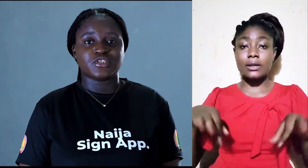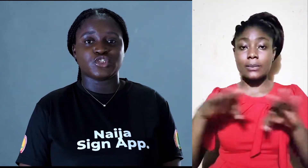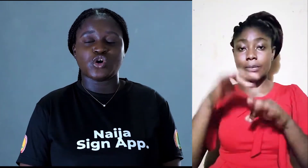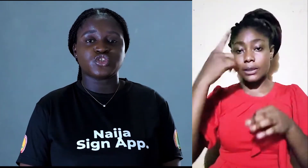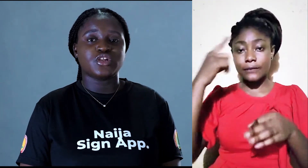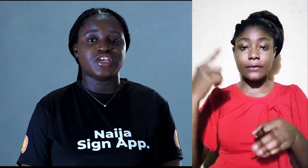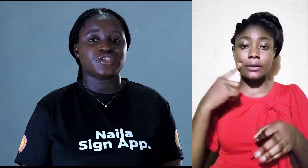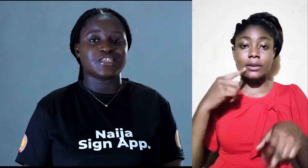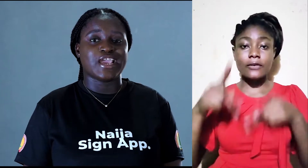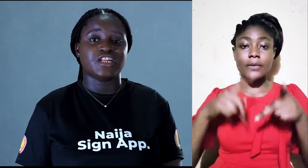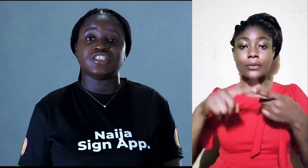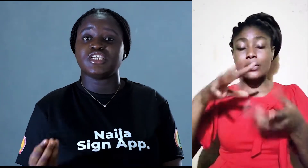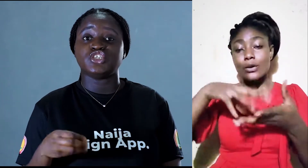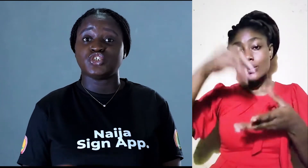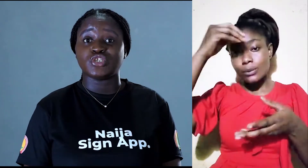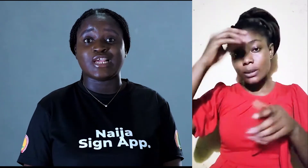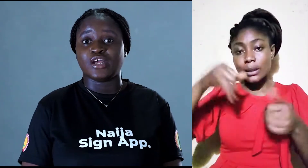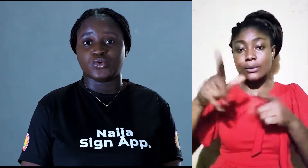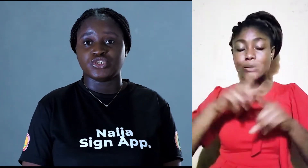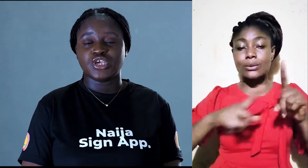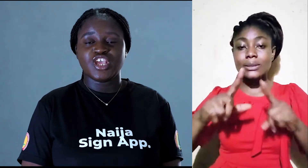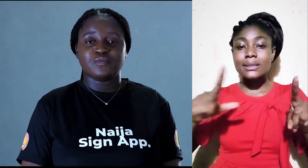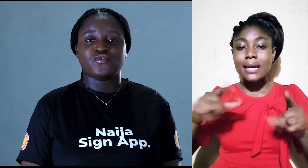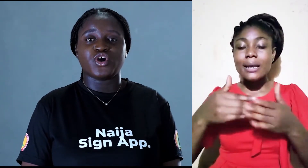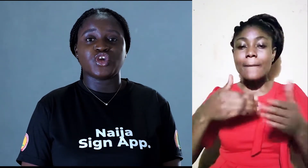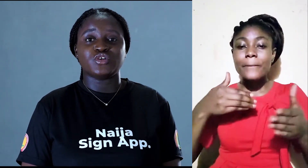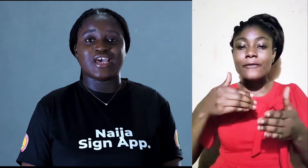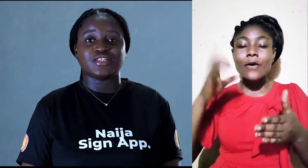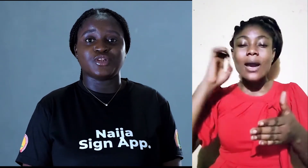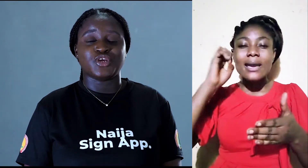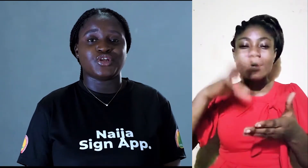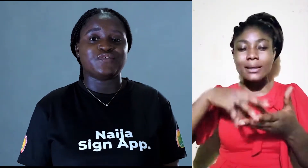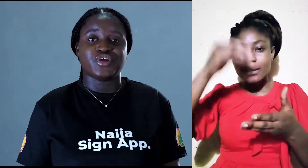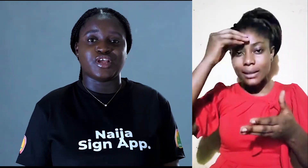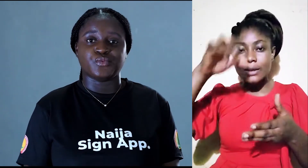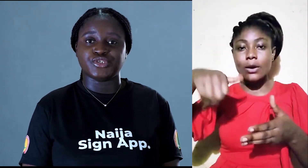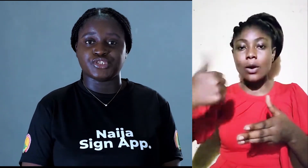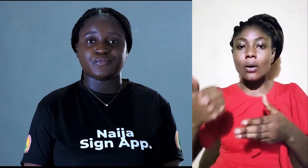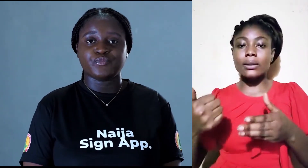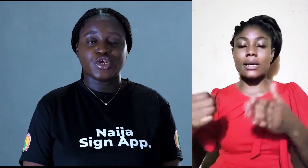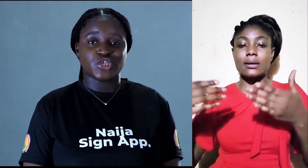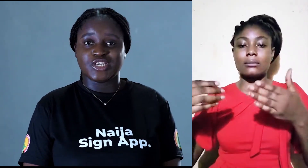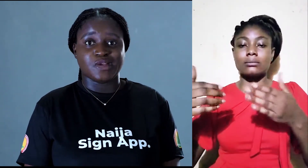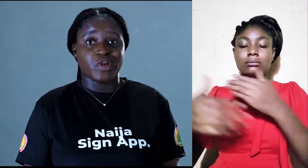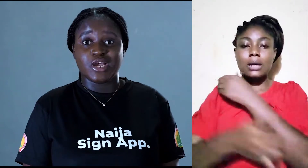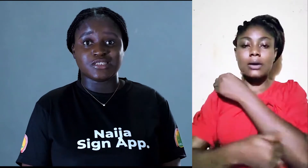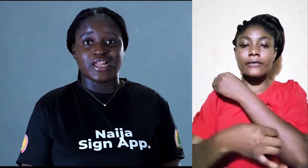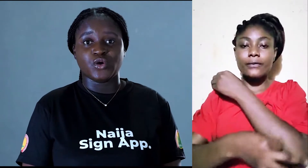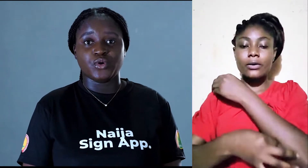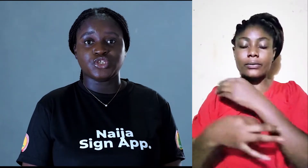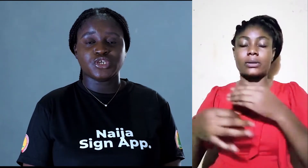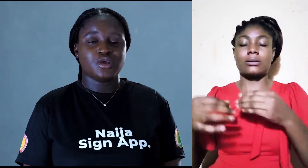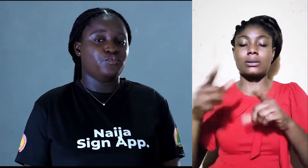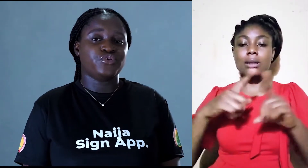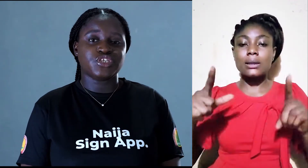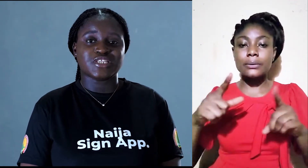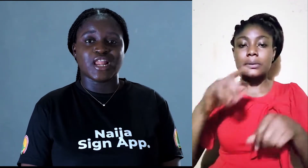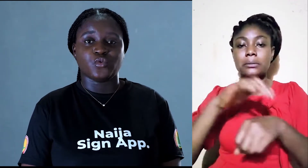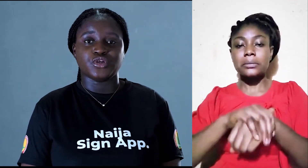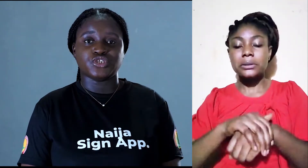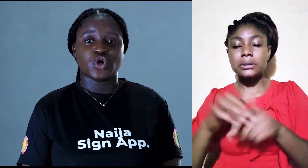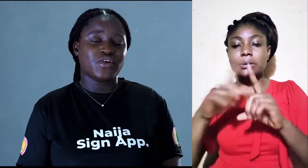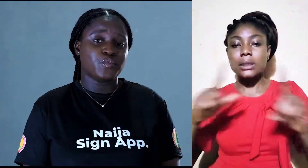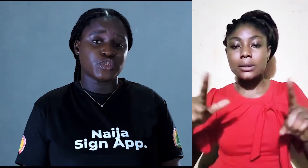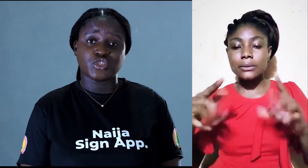deaf person to also learn to sign with Indigenous Sign Language before he goes ahead to learn other foreign languages, such as American Sign Language, British